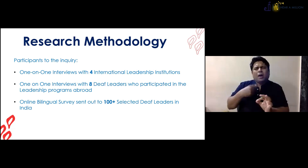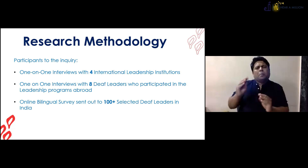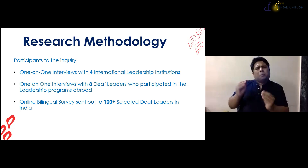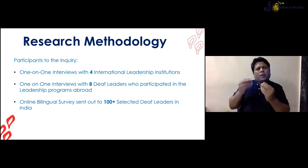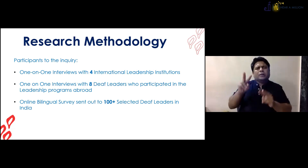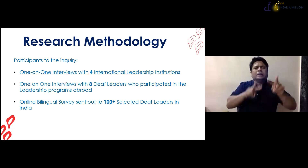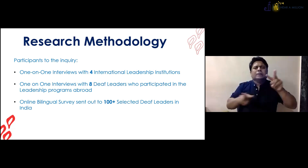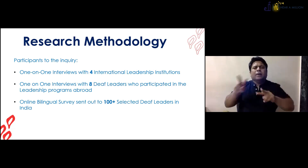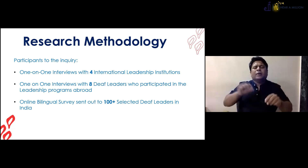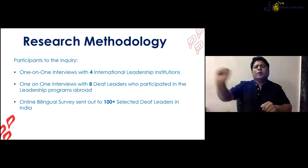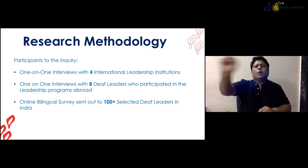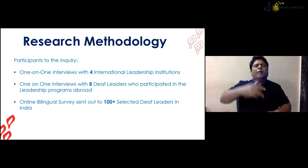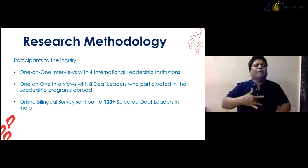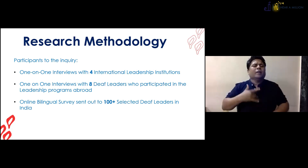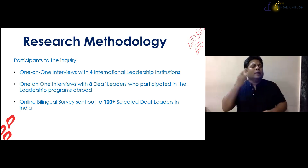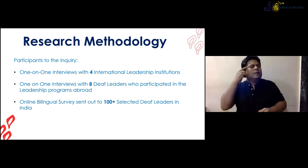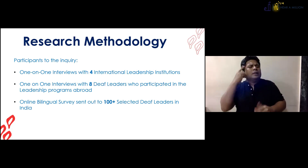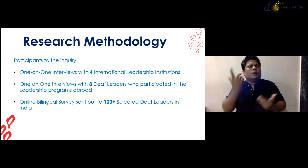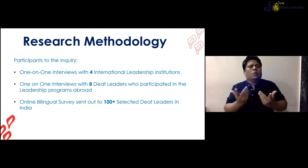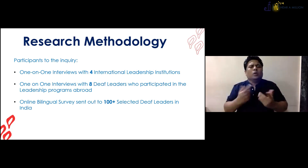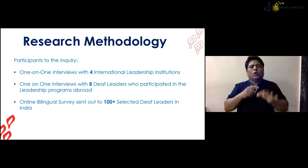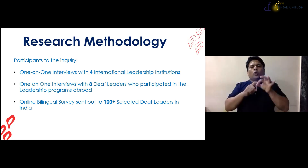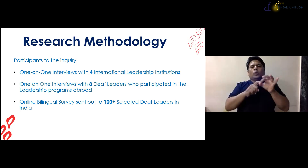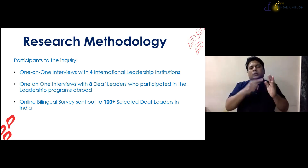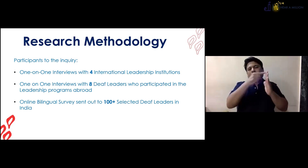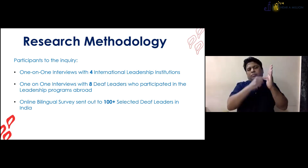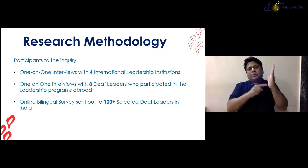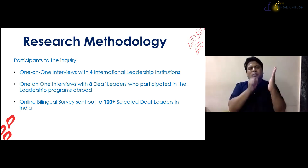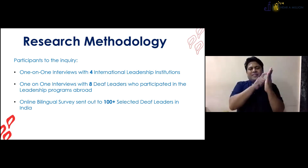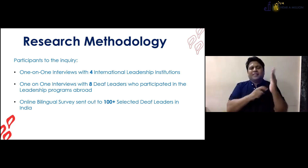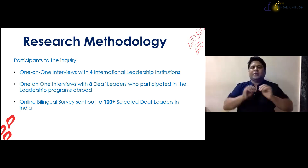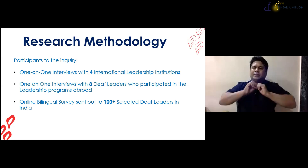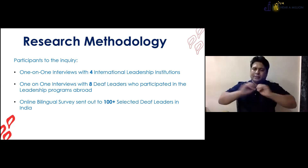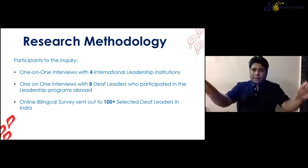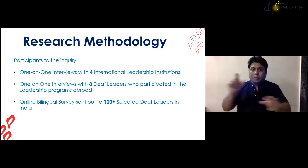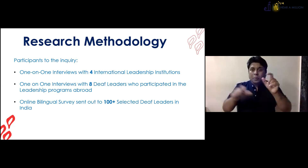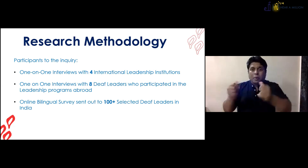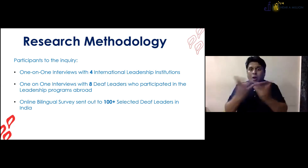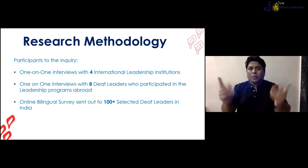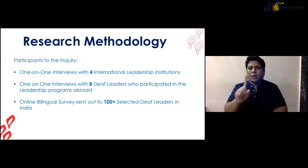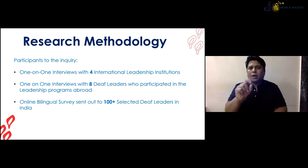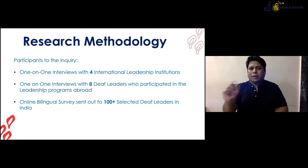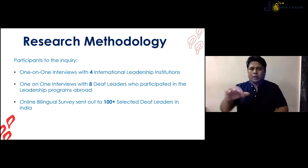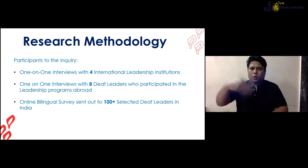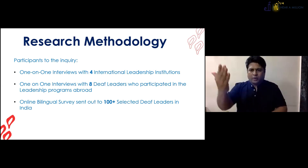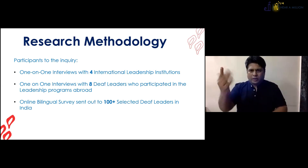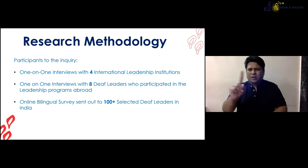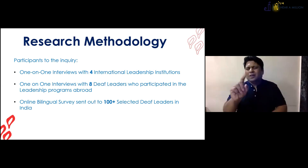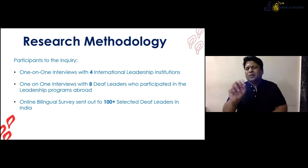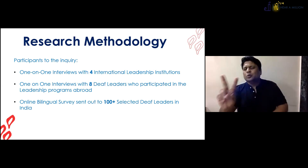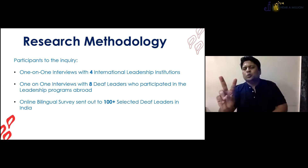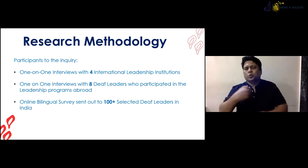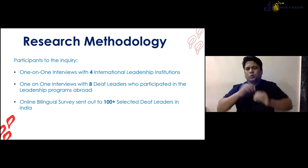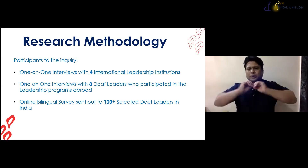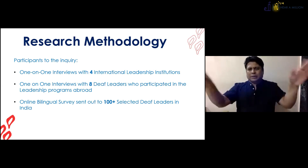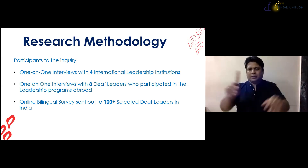but they were not really involved. Like, I wanted to do a survey and sort of observe. We had a questionnaire prepared, we sent it out to 100